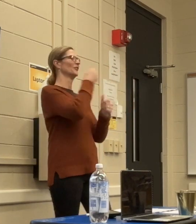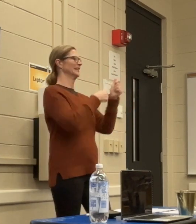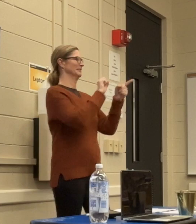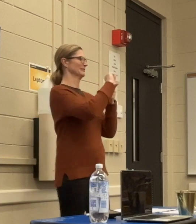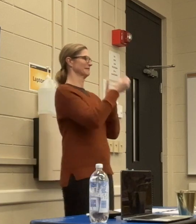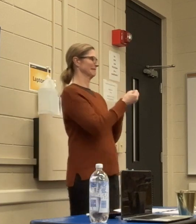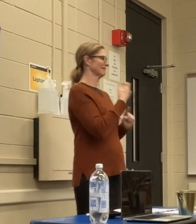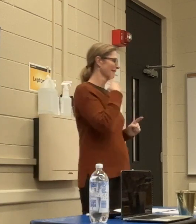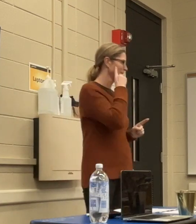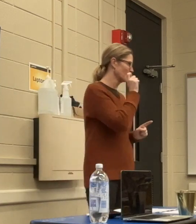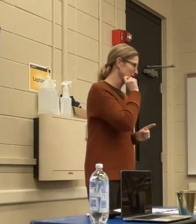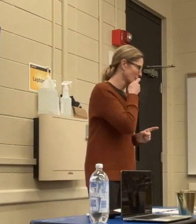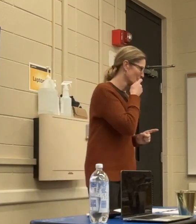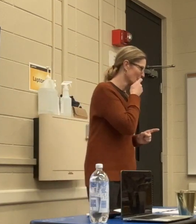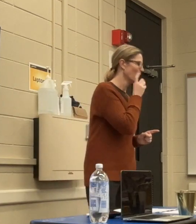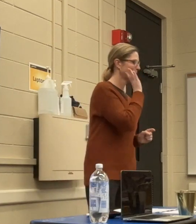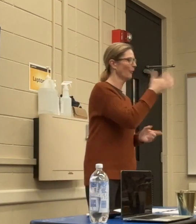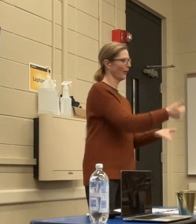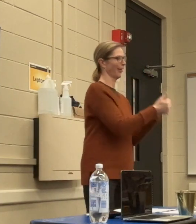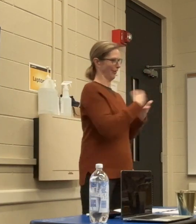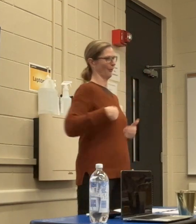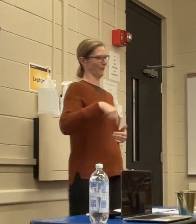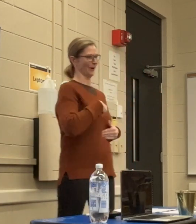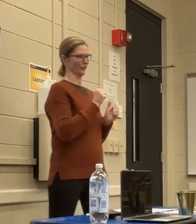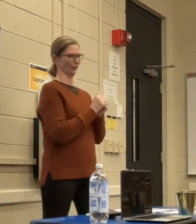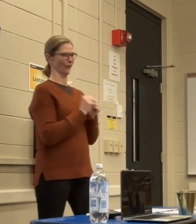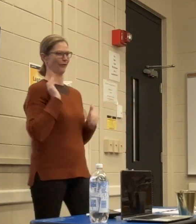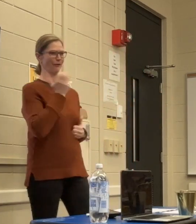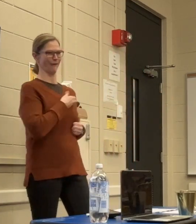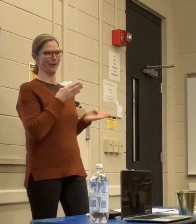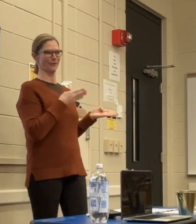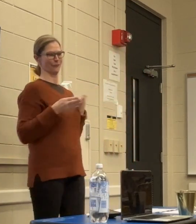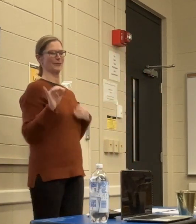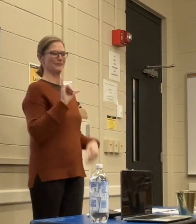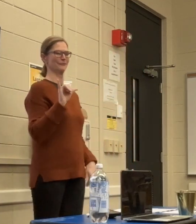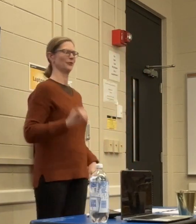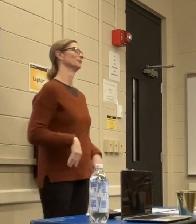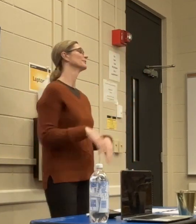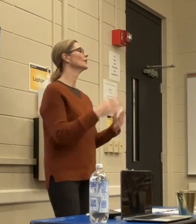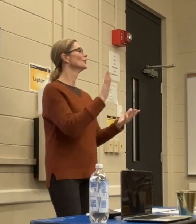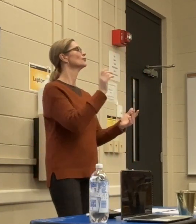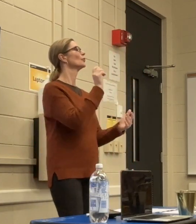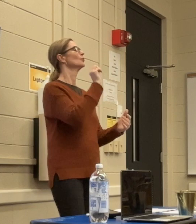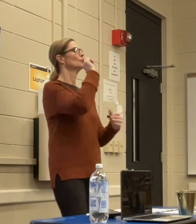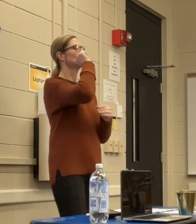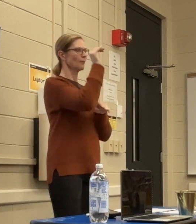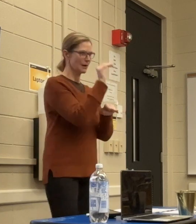brief sentence that the scene was meaning? And I thought it was really nice and it helped me prep.